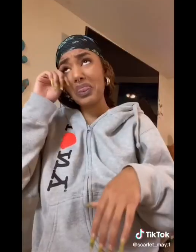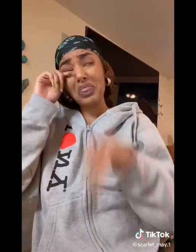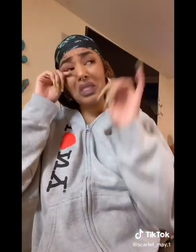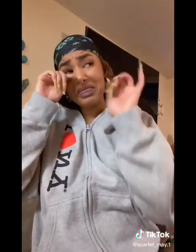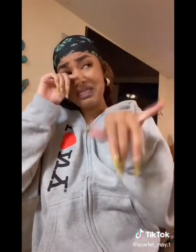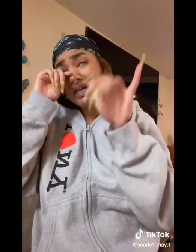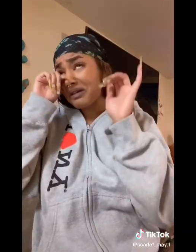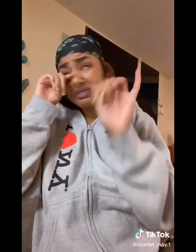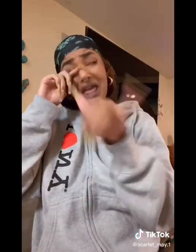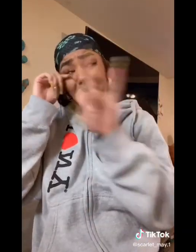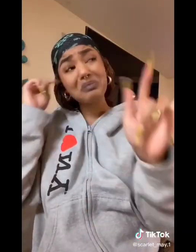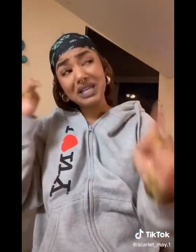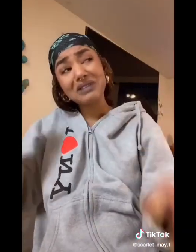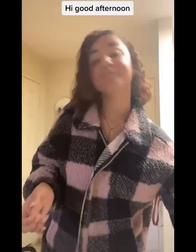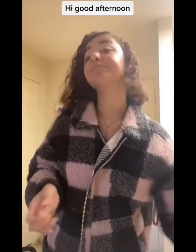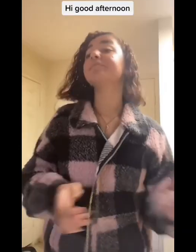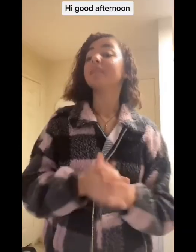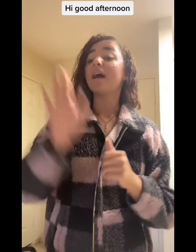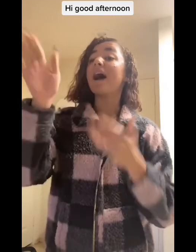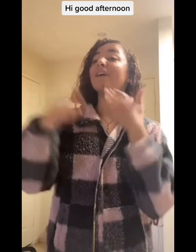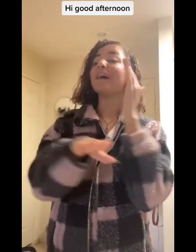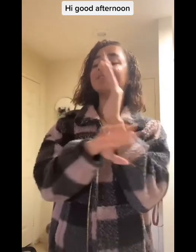And then that's everything. Hi, good afternoon.